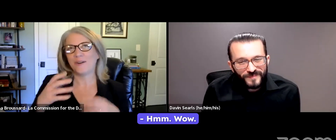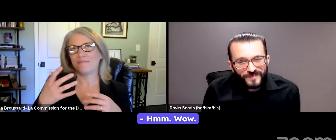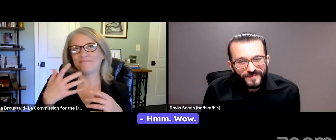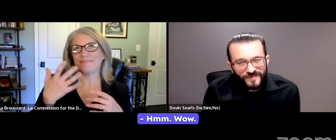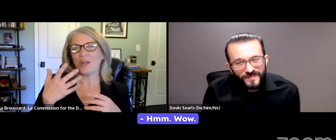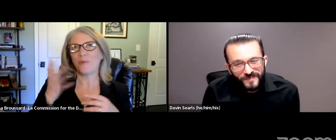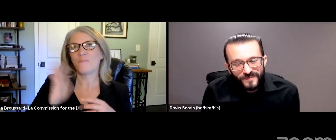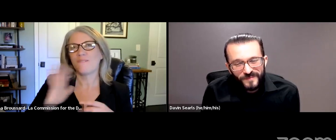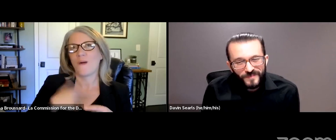Wow.